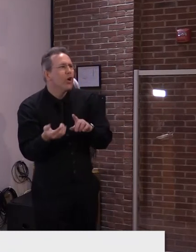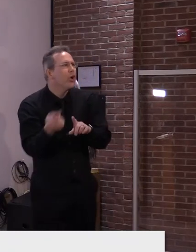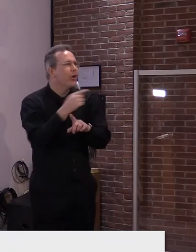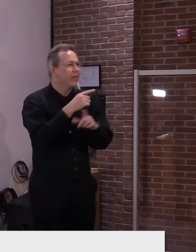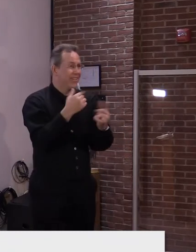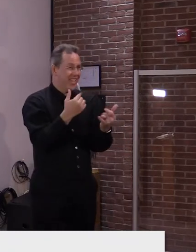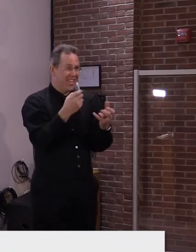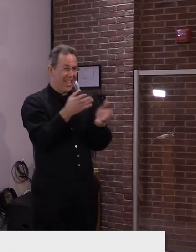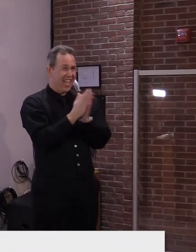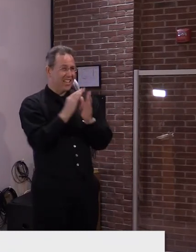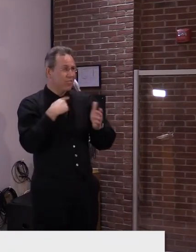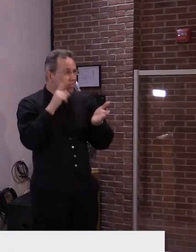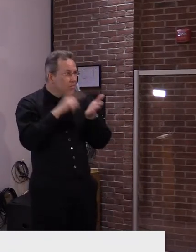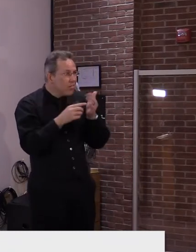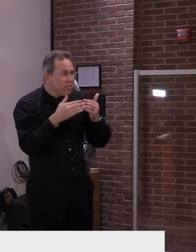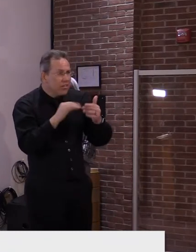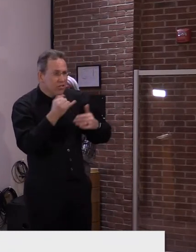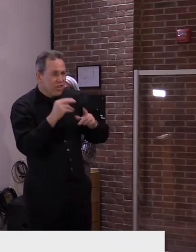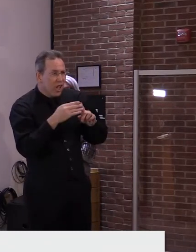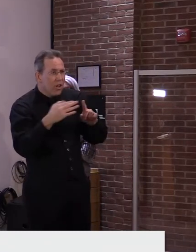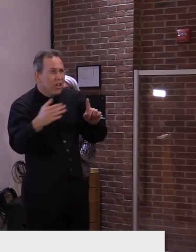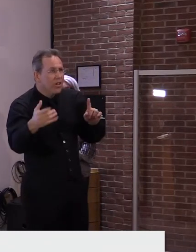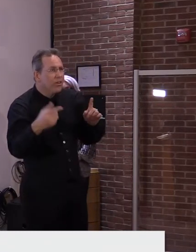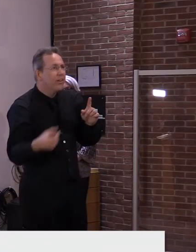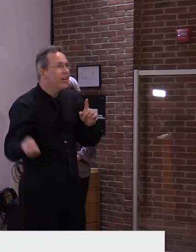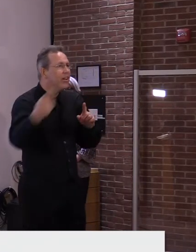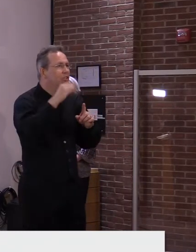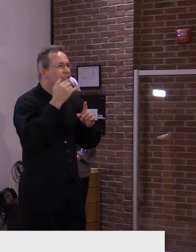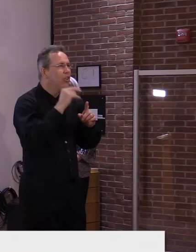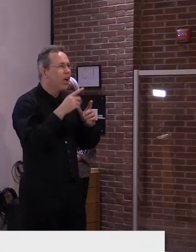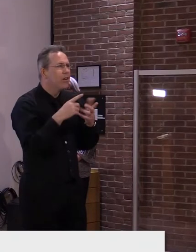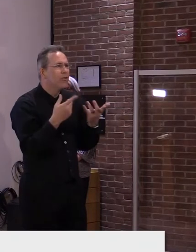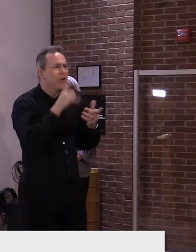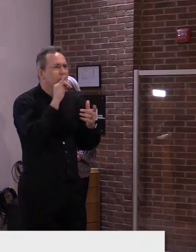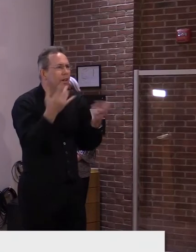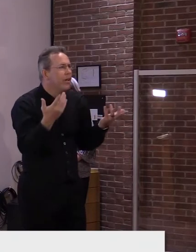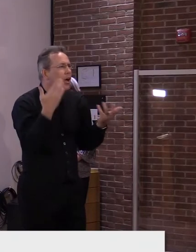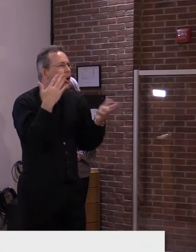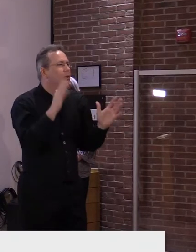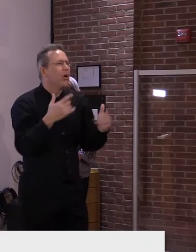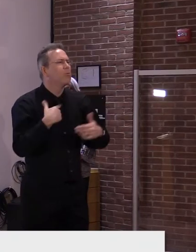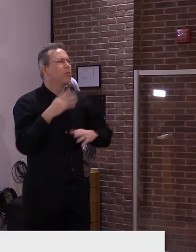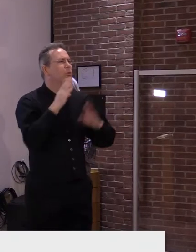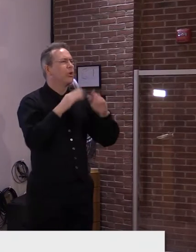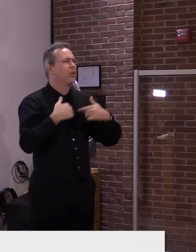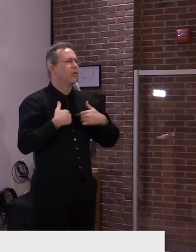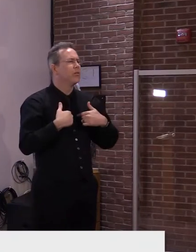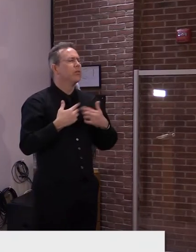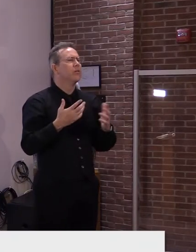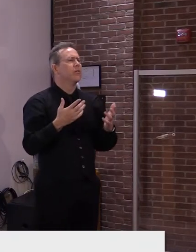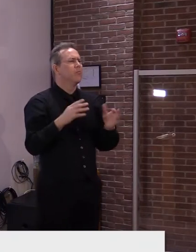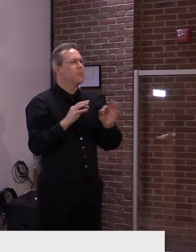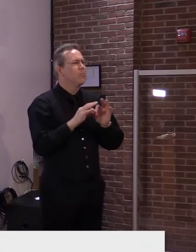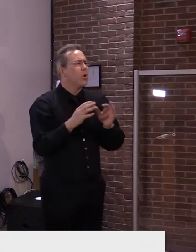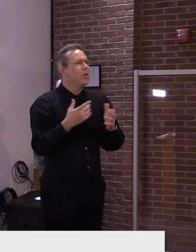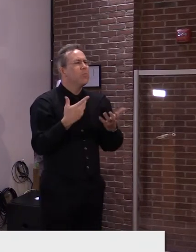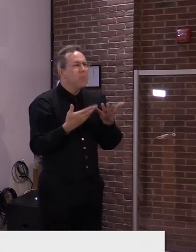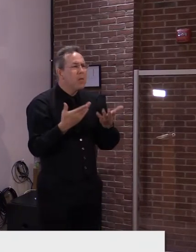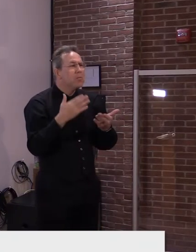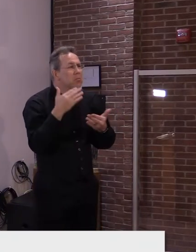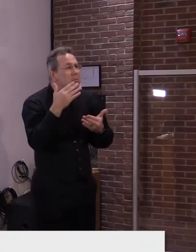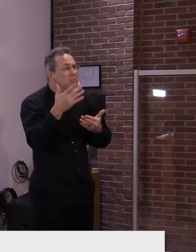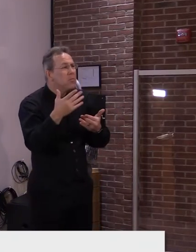discussions about tweaking the vaccine itself, especially the mRNA vaccine, which is a lot easier to do